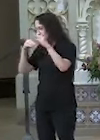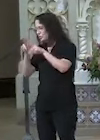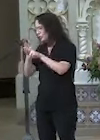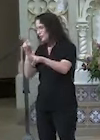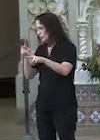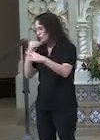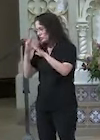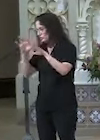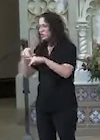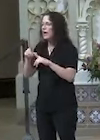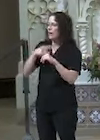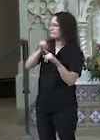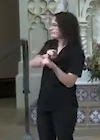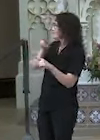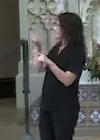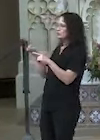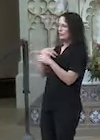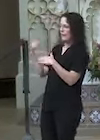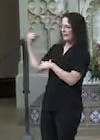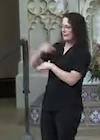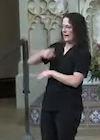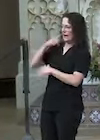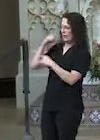went to that day of reflection.